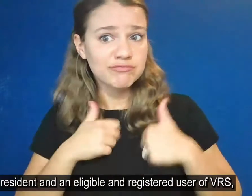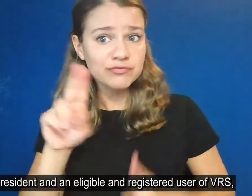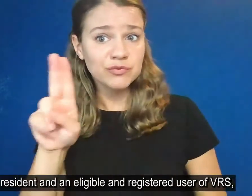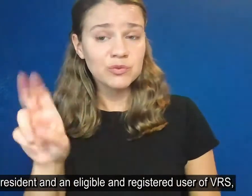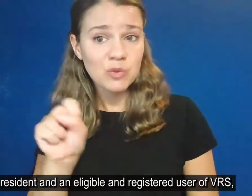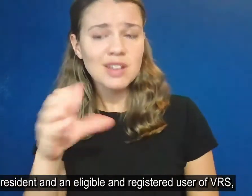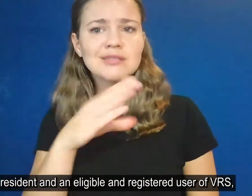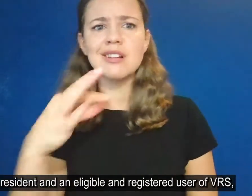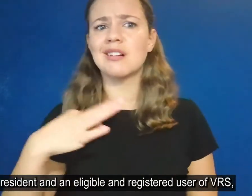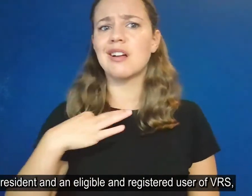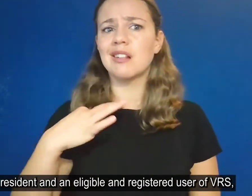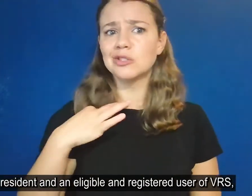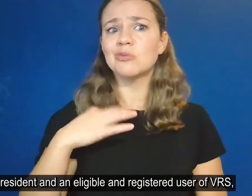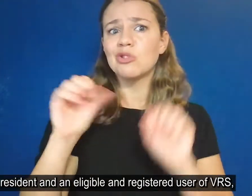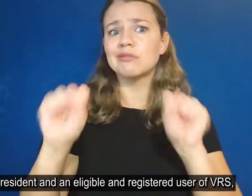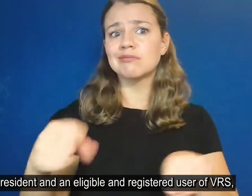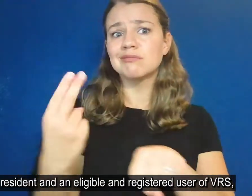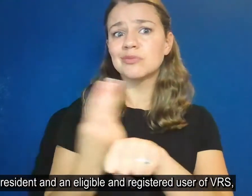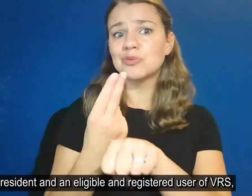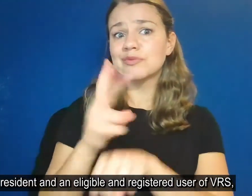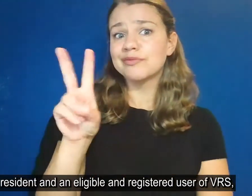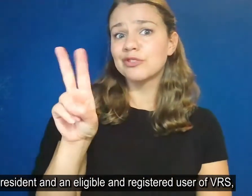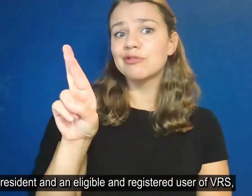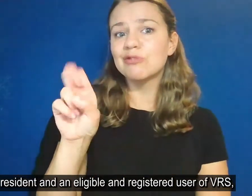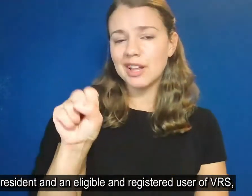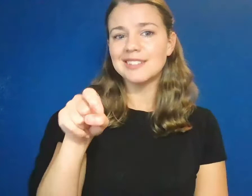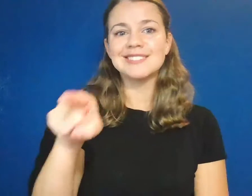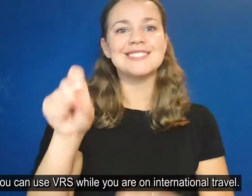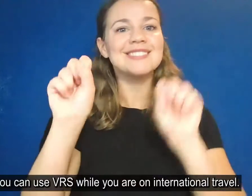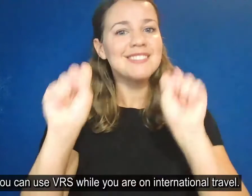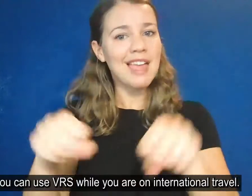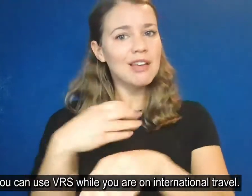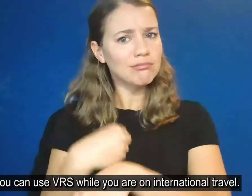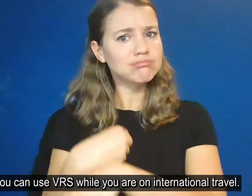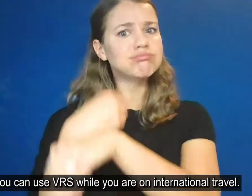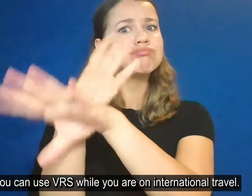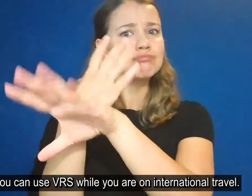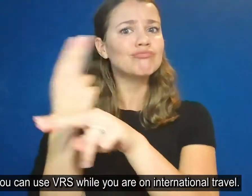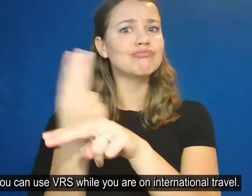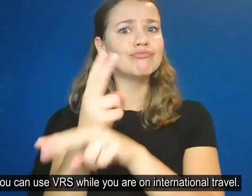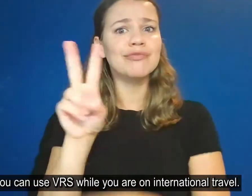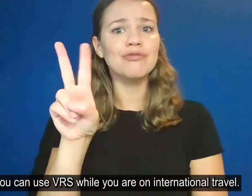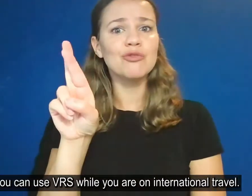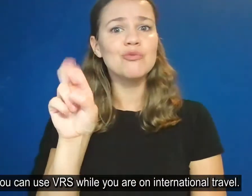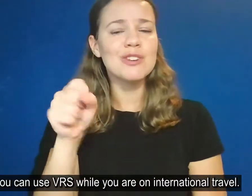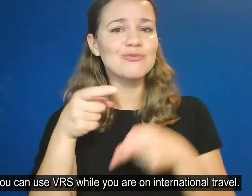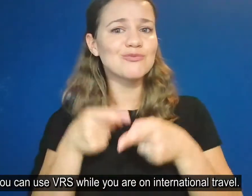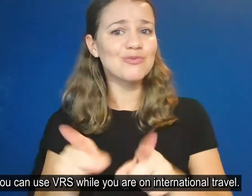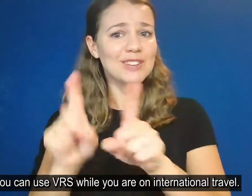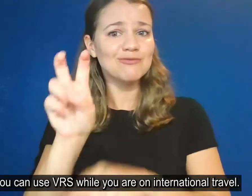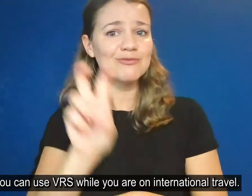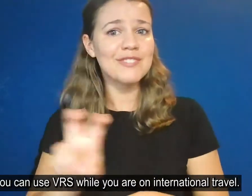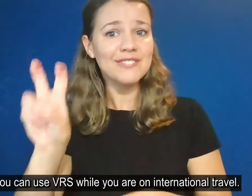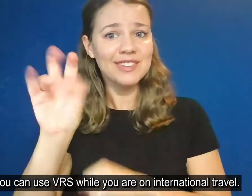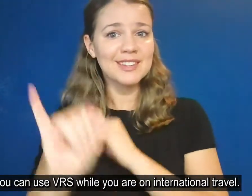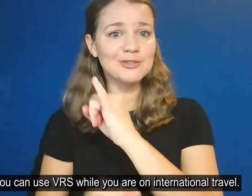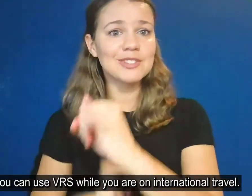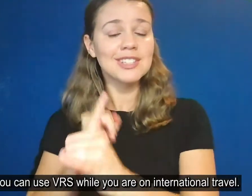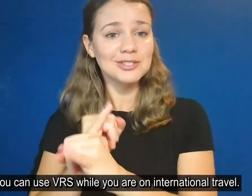resident and an eligible and registered user of VRS, you can use VRS while you are on international travel.